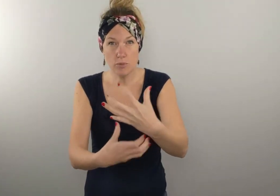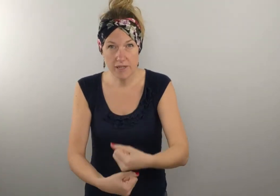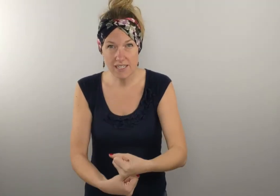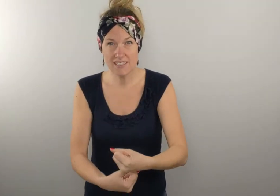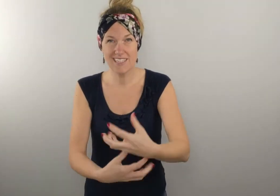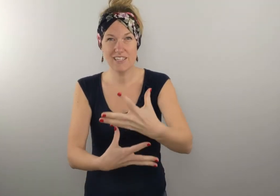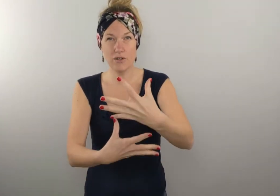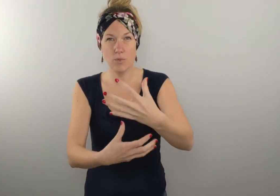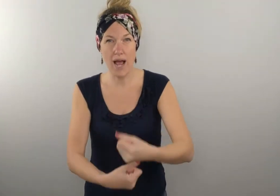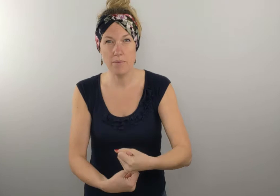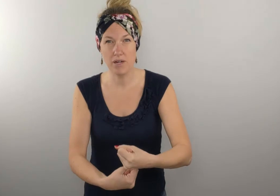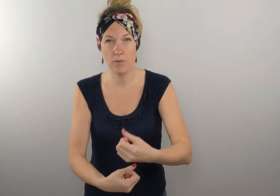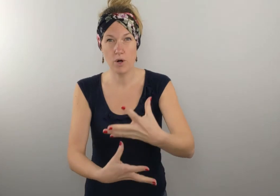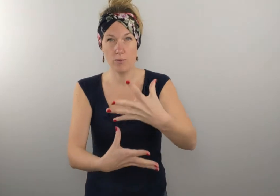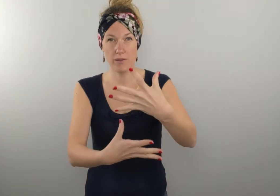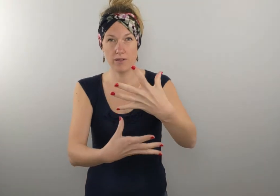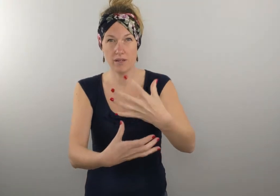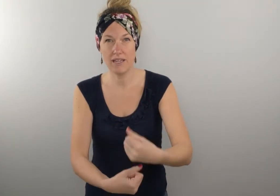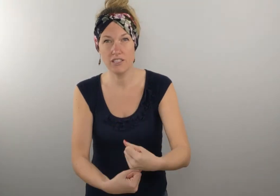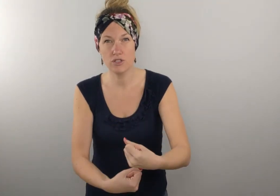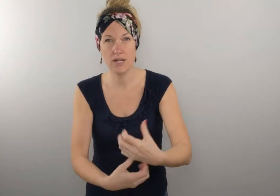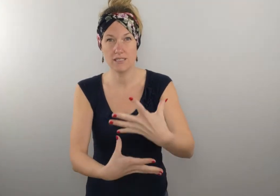and it's like you're grabbing a rope. Okay, trust.